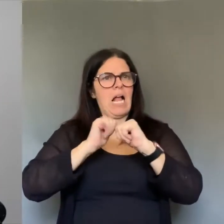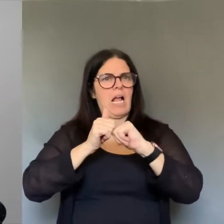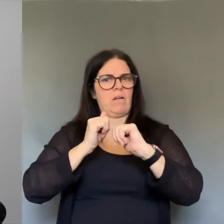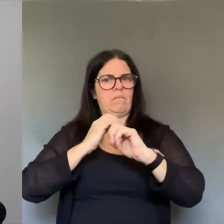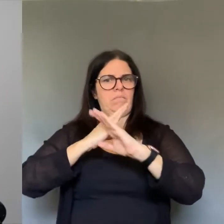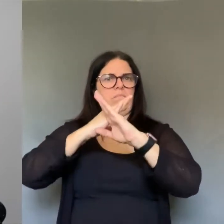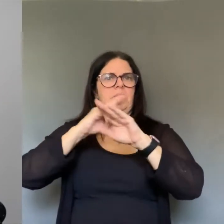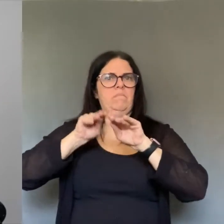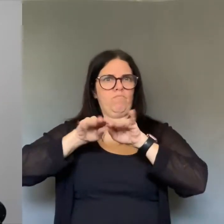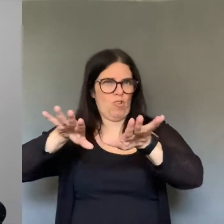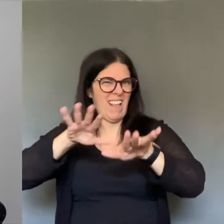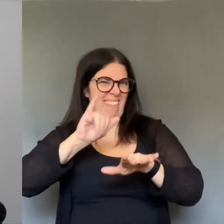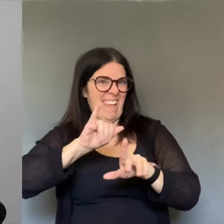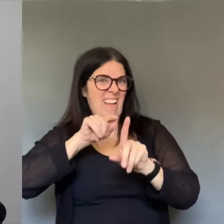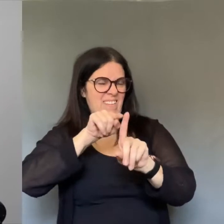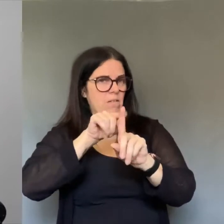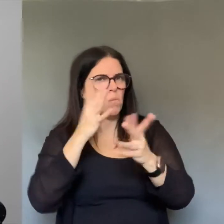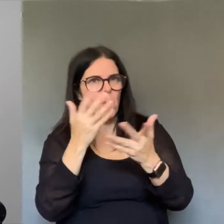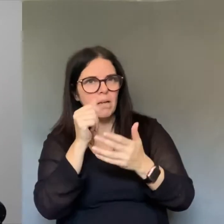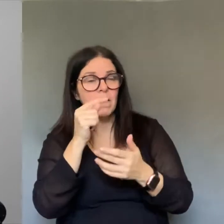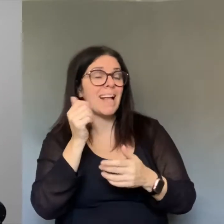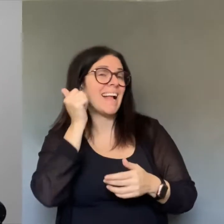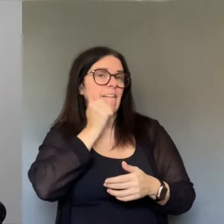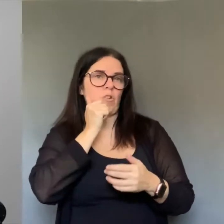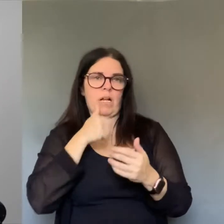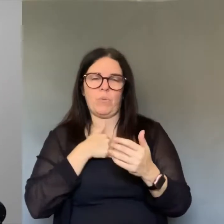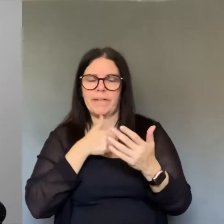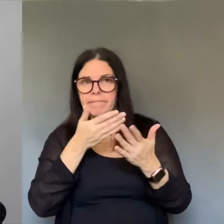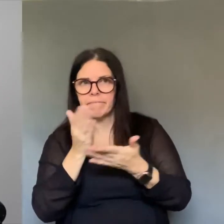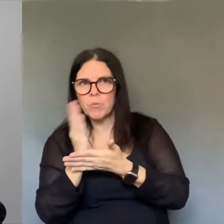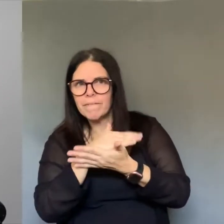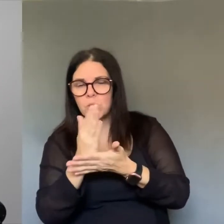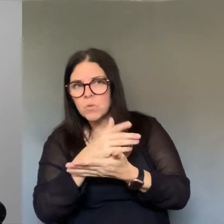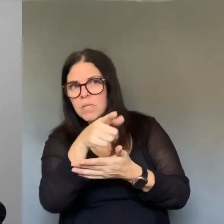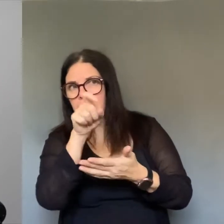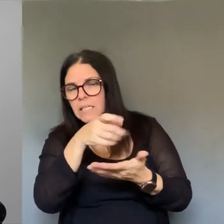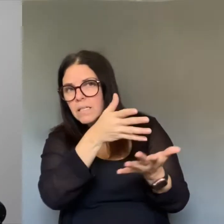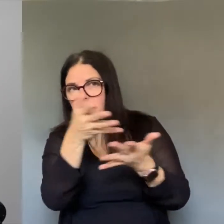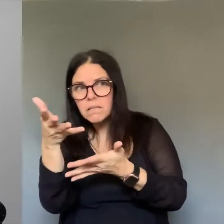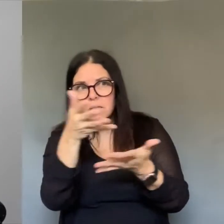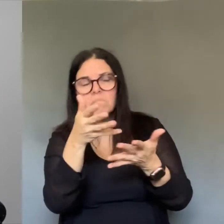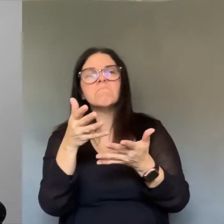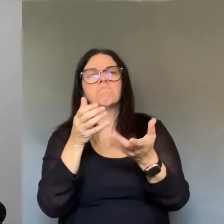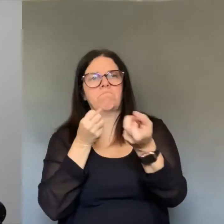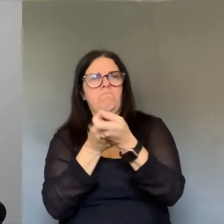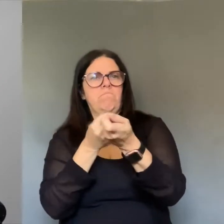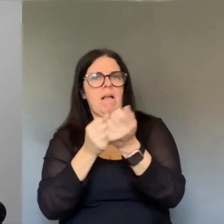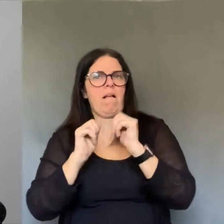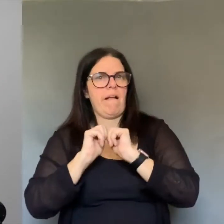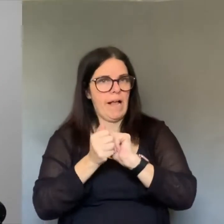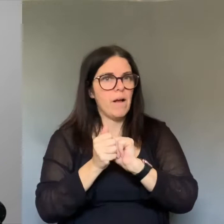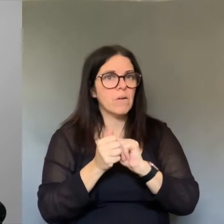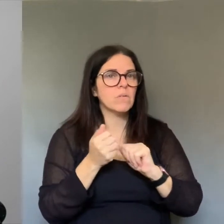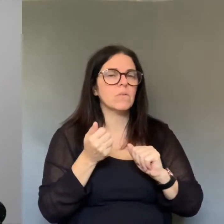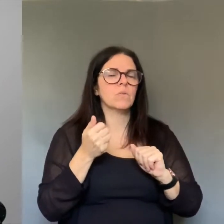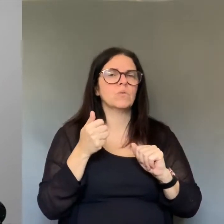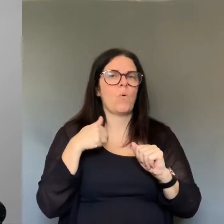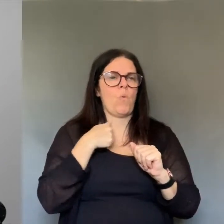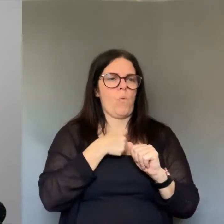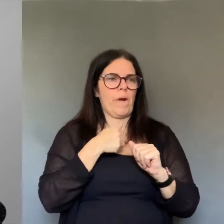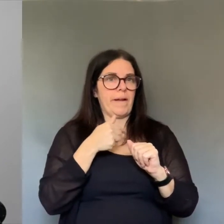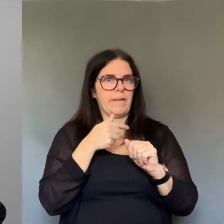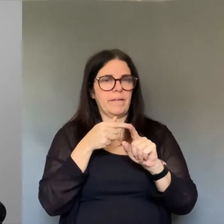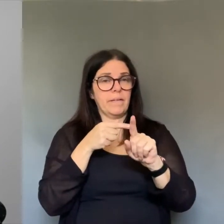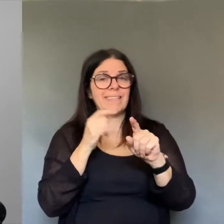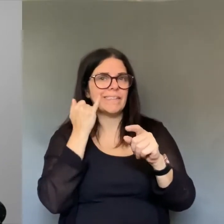with them, and we are identifying their staffing needs and their PPE needs, their infection prevention and control needs. All those needs